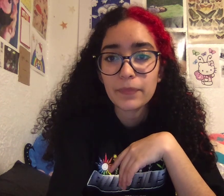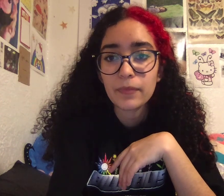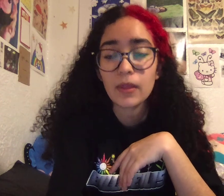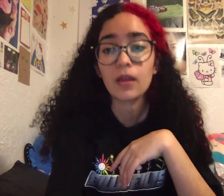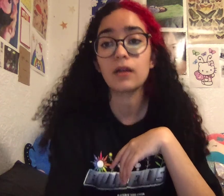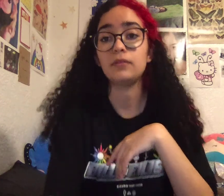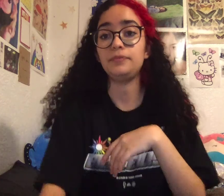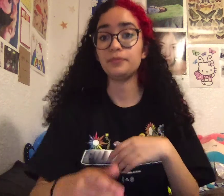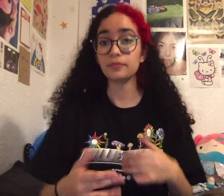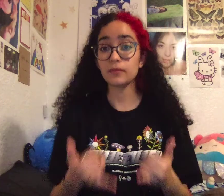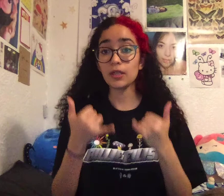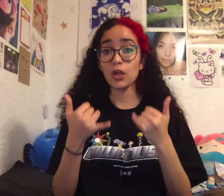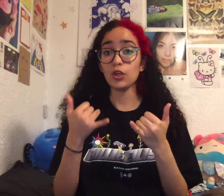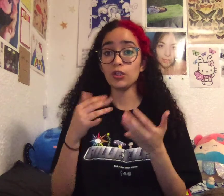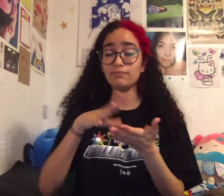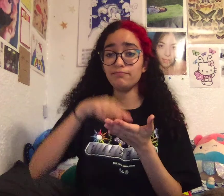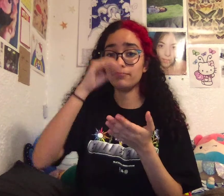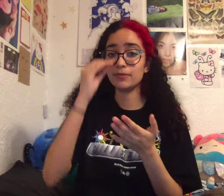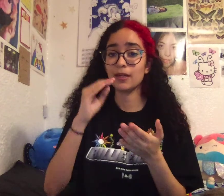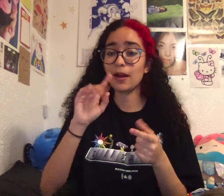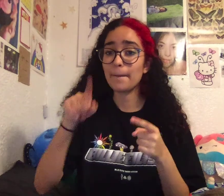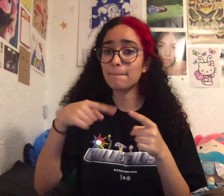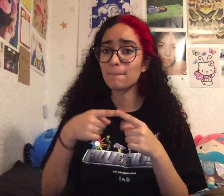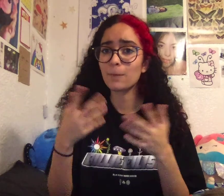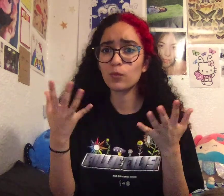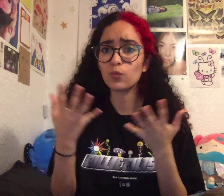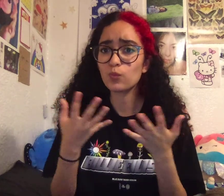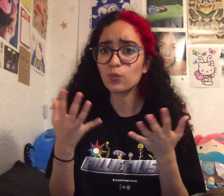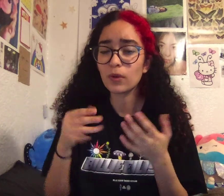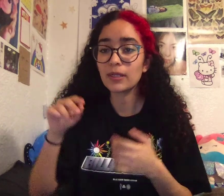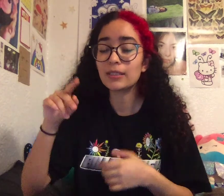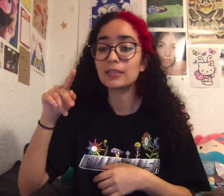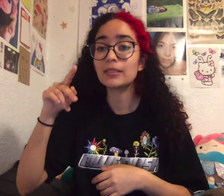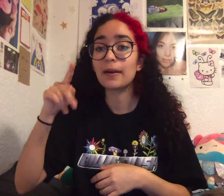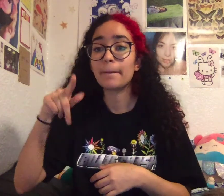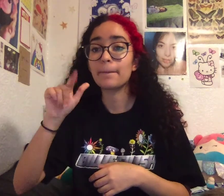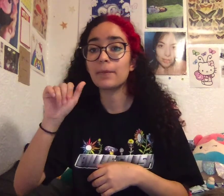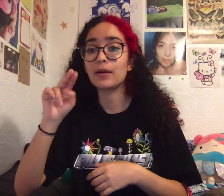Today we are going to learn about the planets of the solar system.